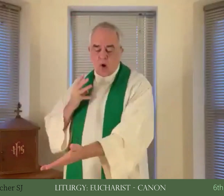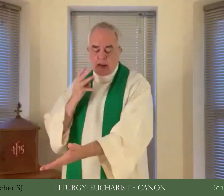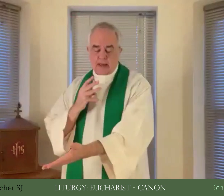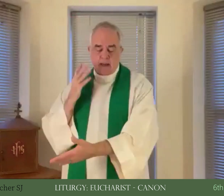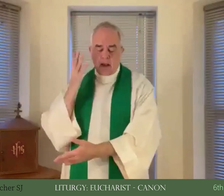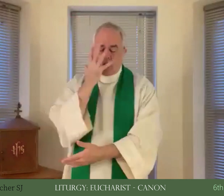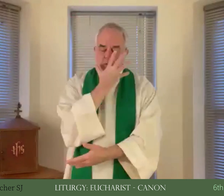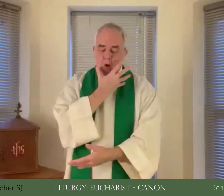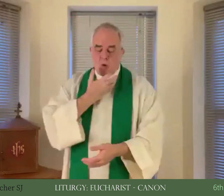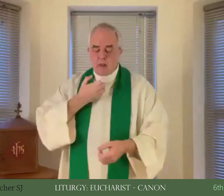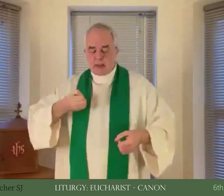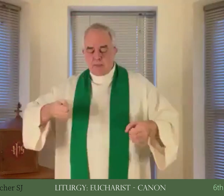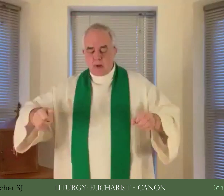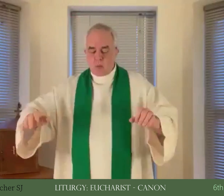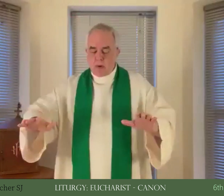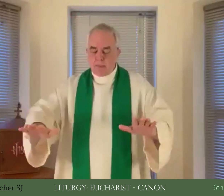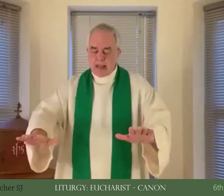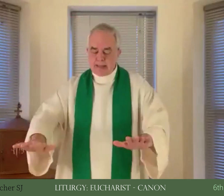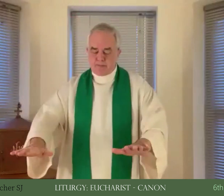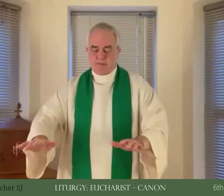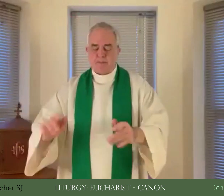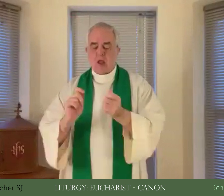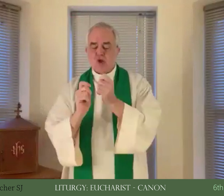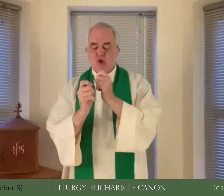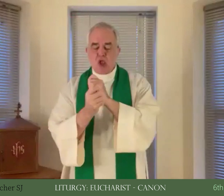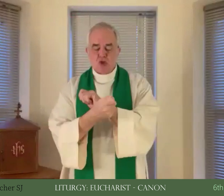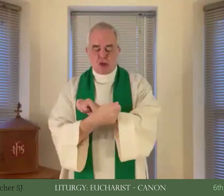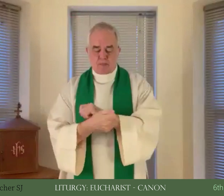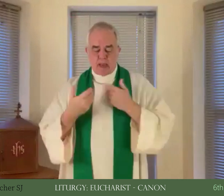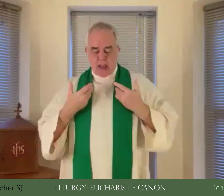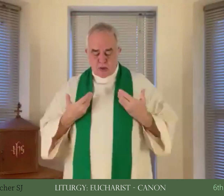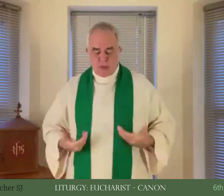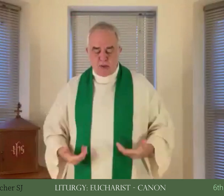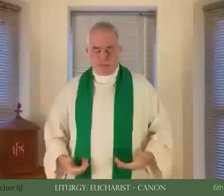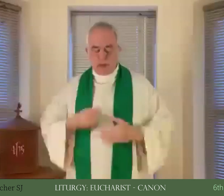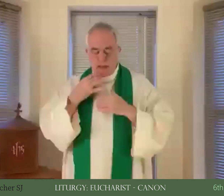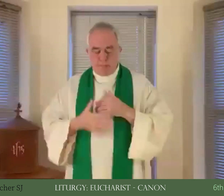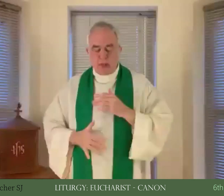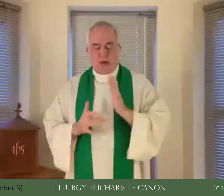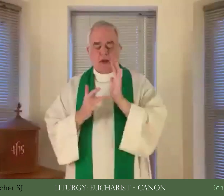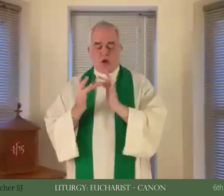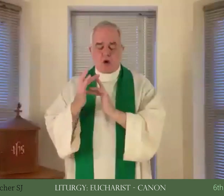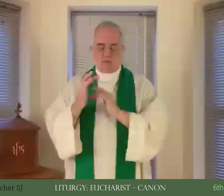wine. The Holy Spirit will bless them, change them into the body and blood of